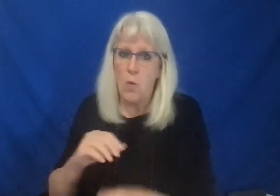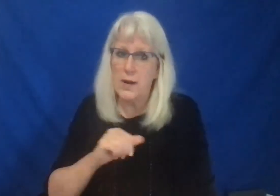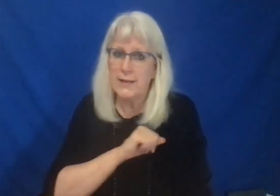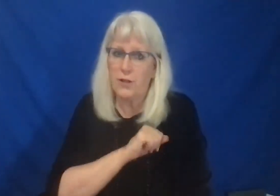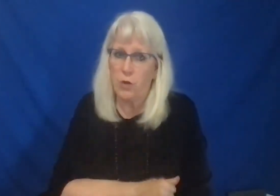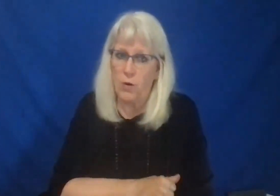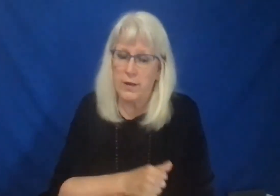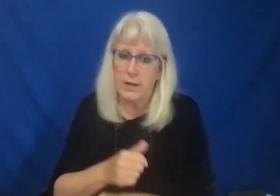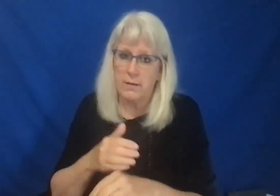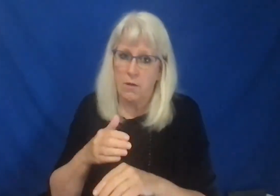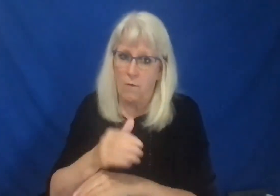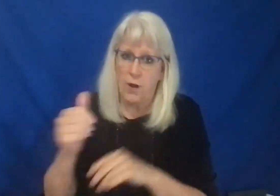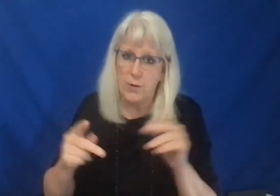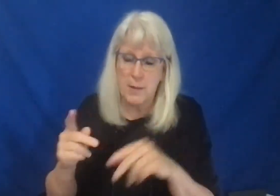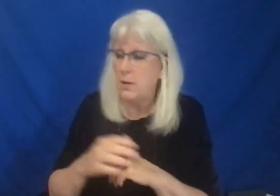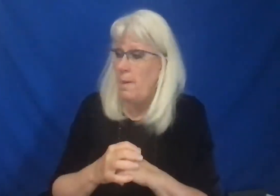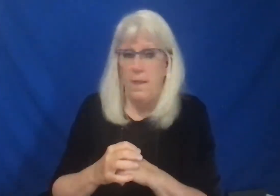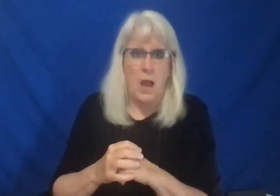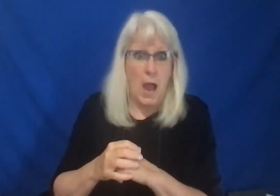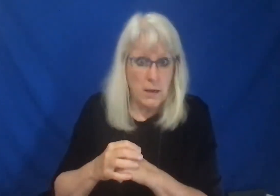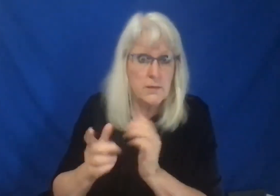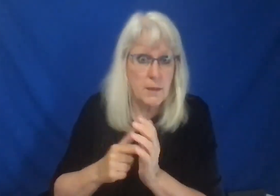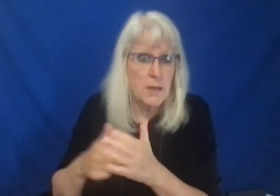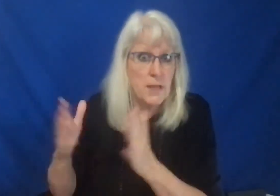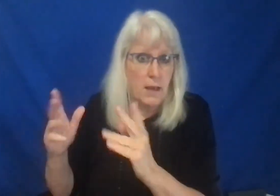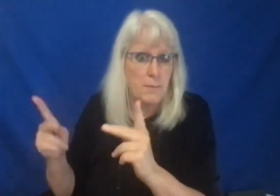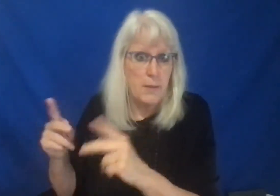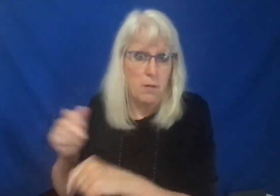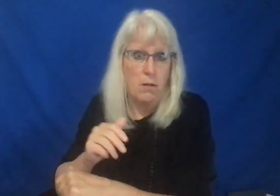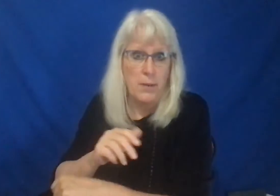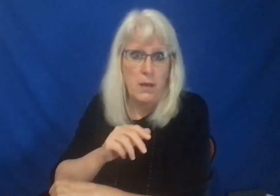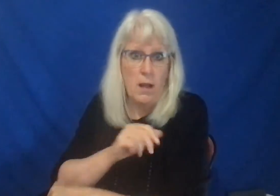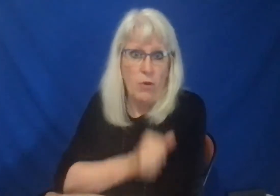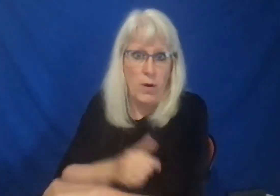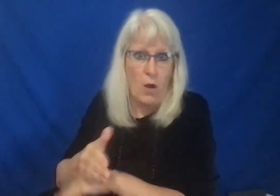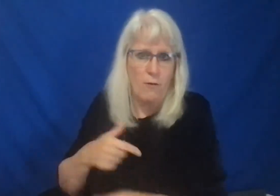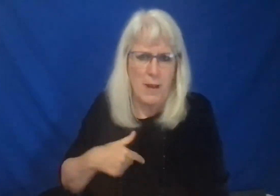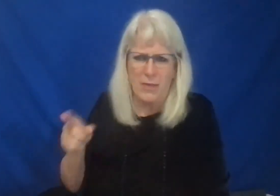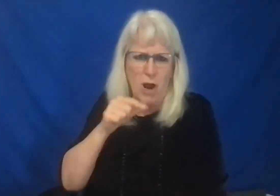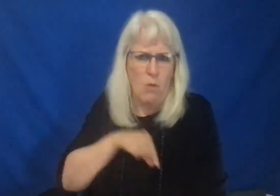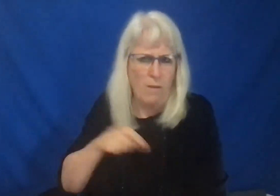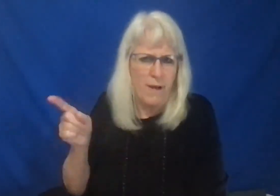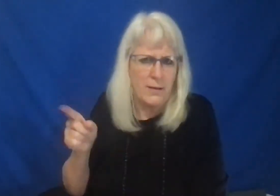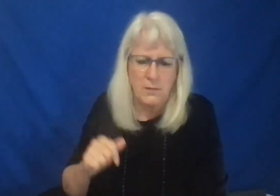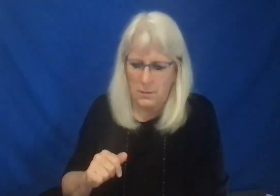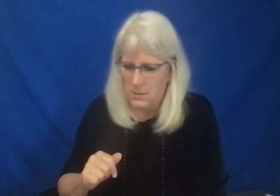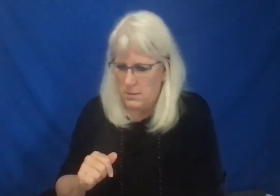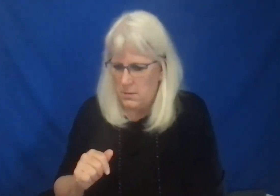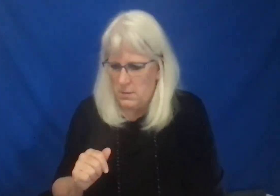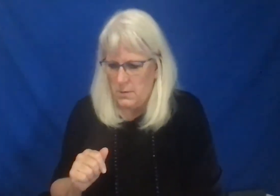have to watch for is I can let other people be an unqualified authority over me. You know, I can let someone